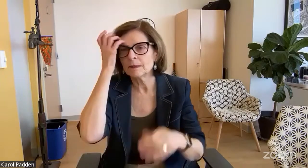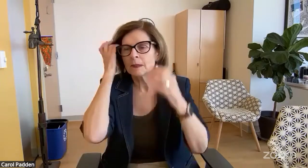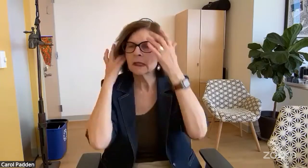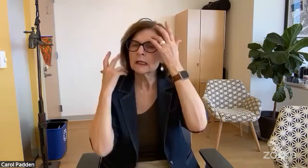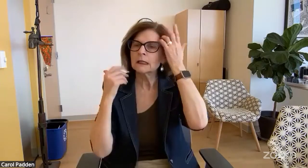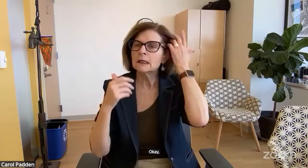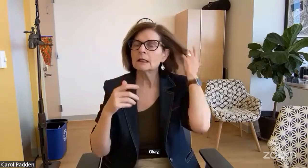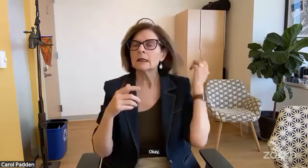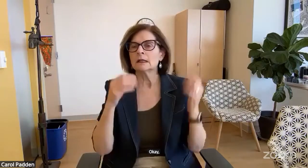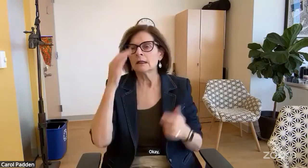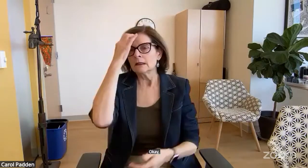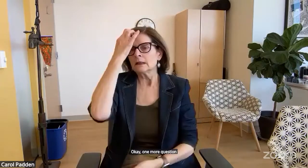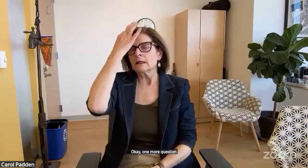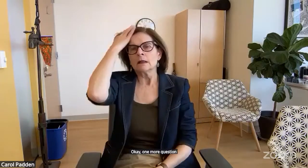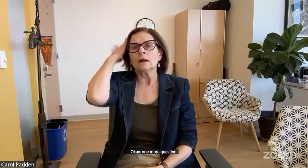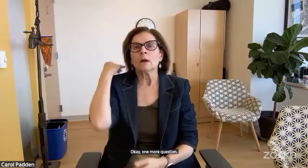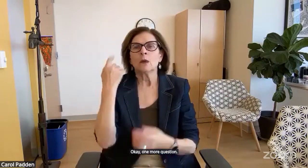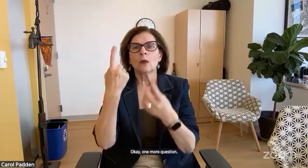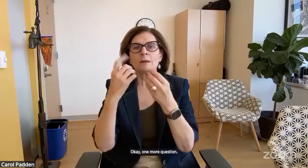Okay, one more question.